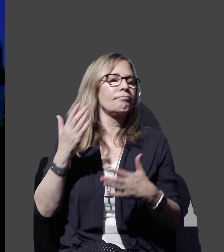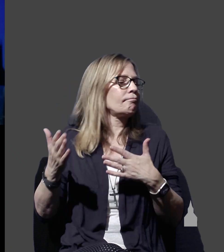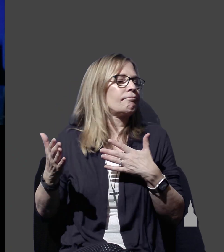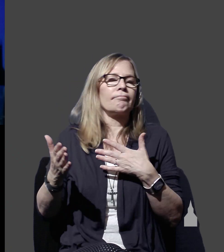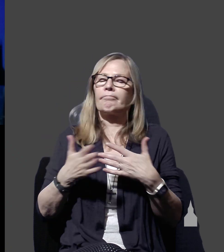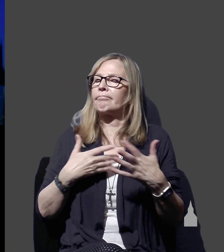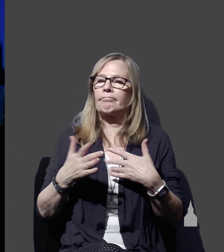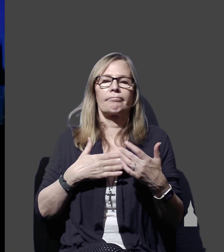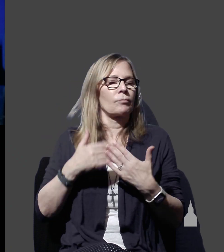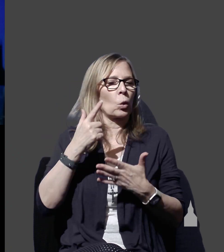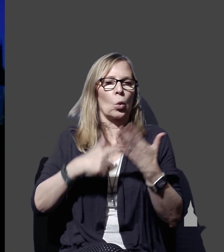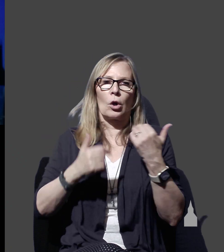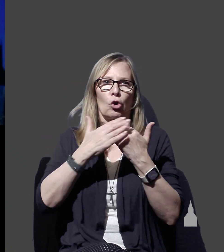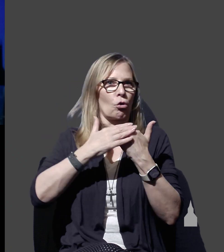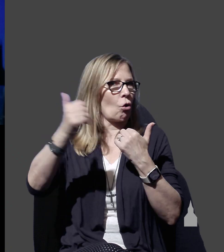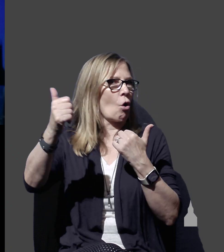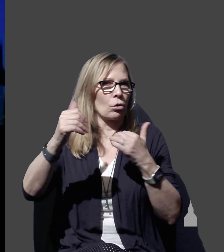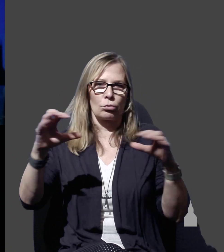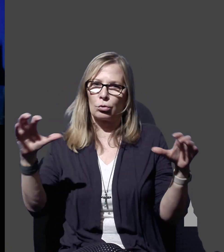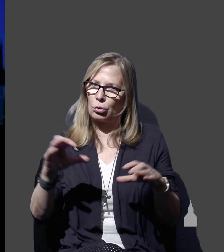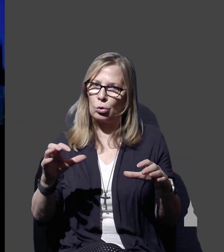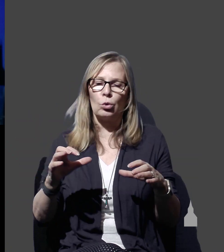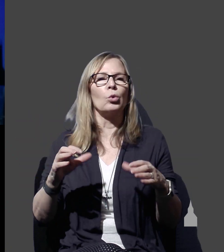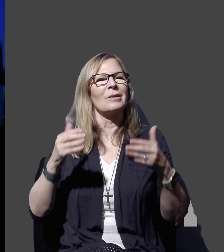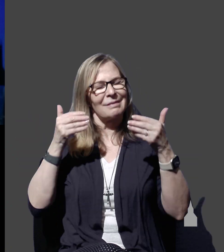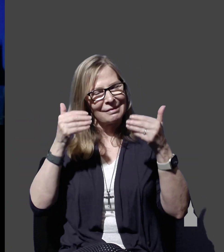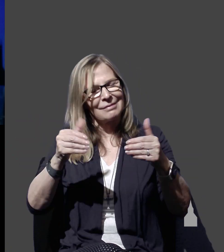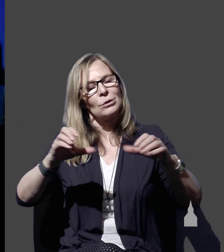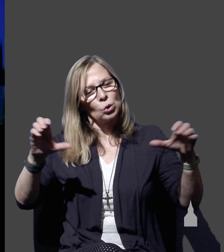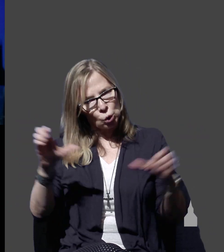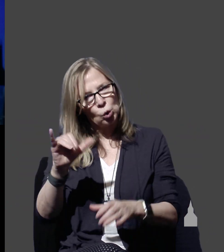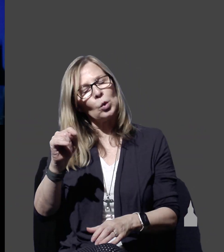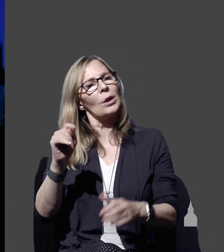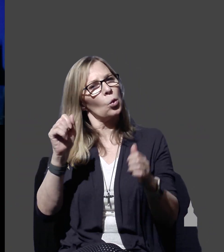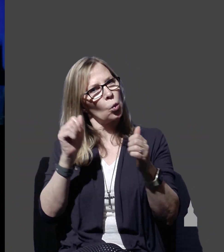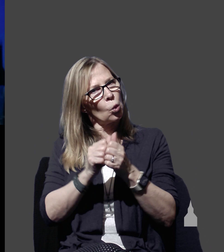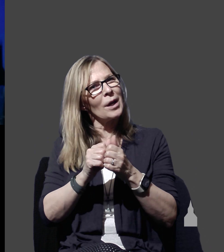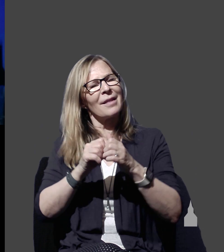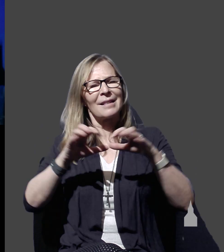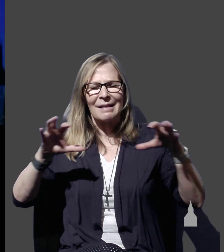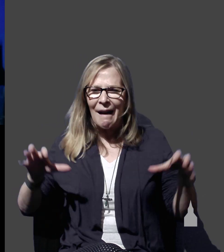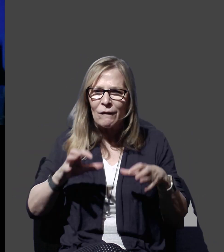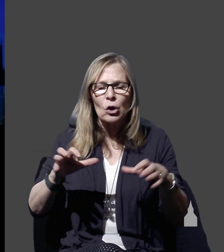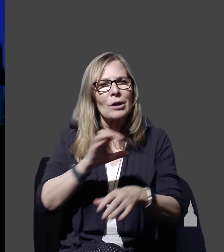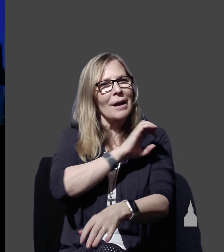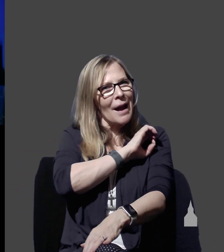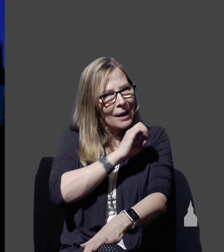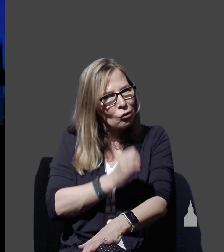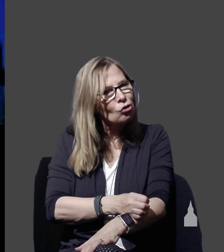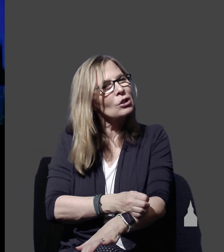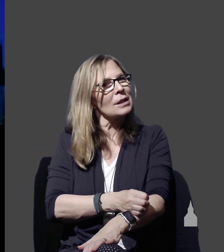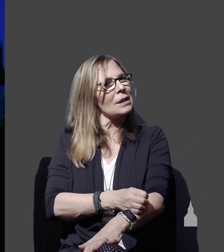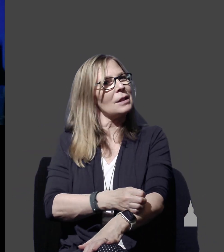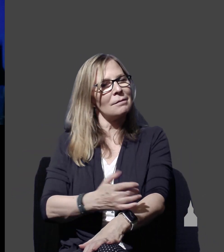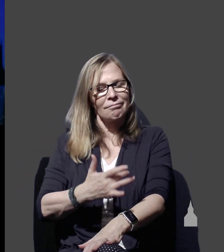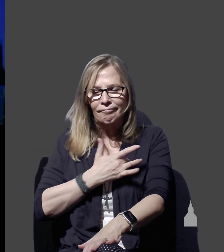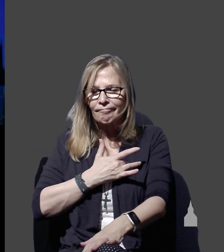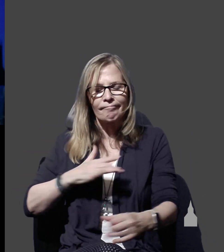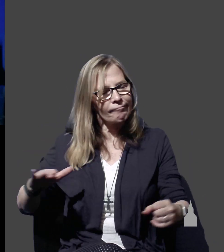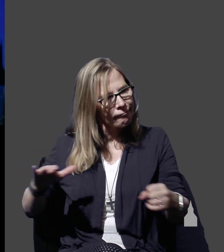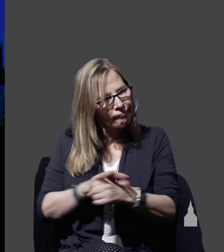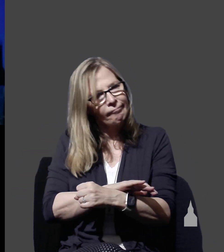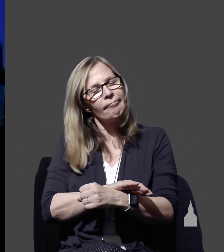Regardless of what you've been called to do, do it with effort and energy.